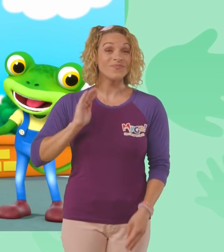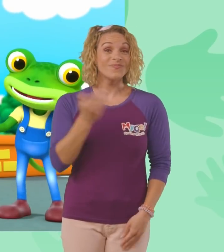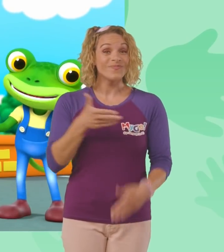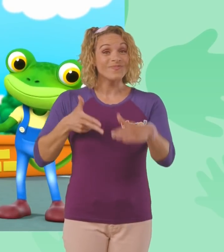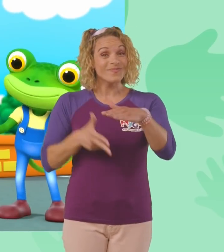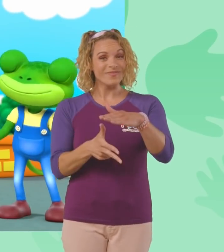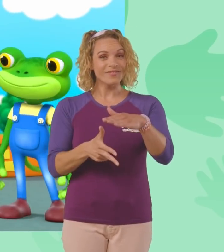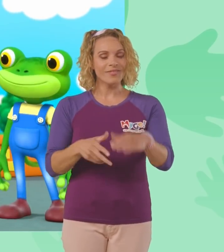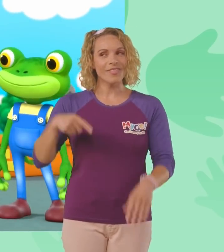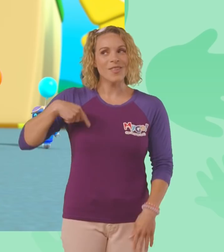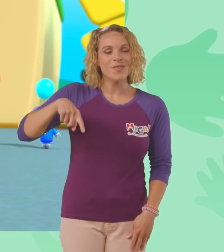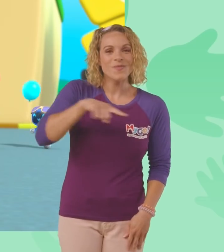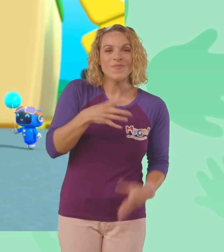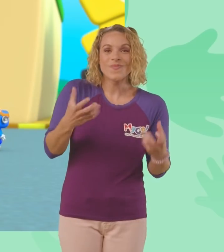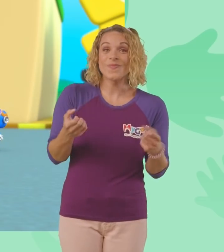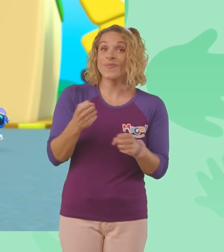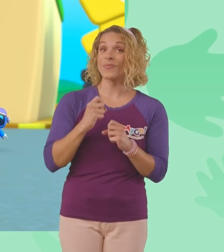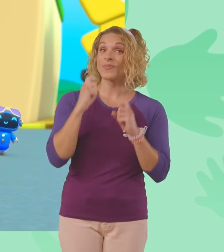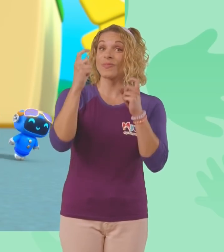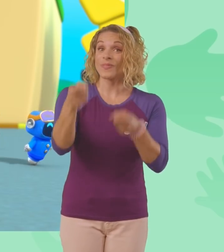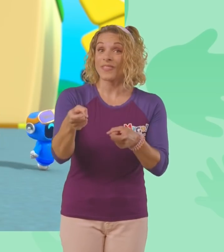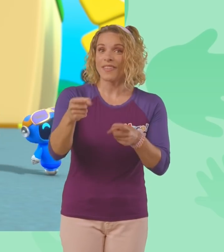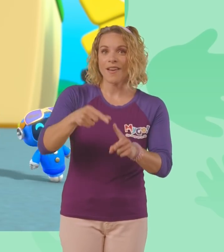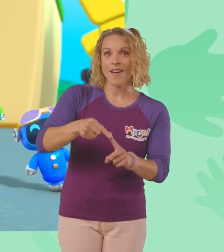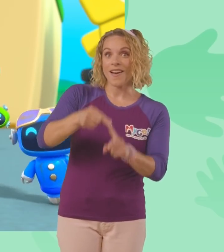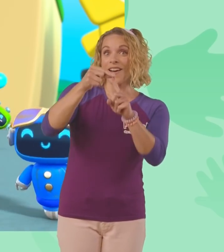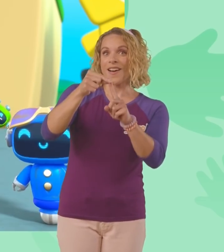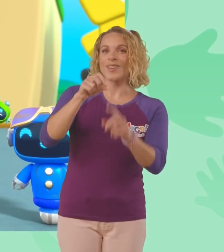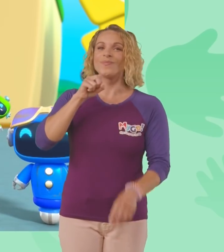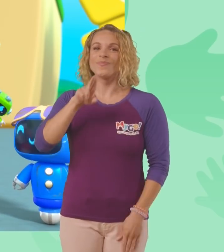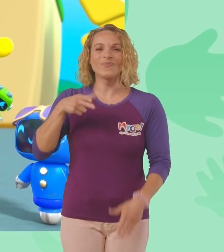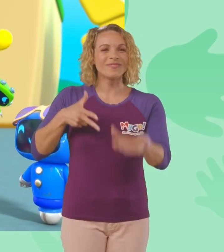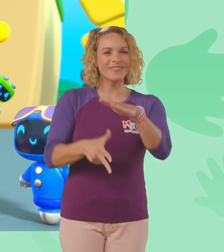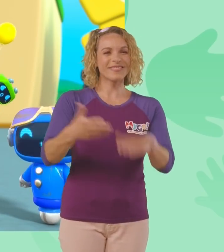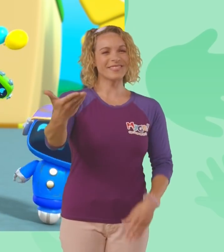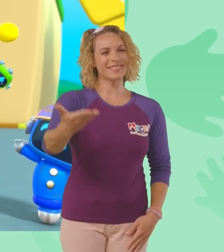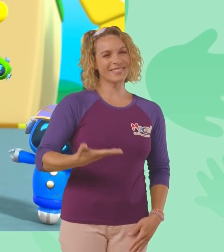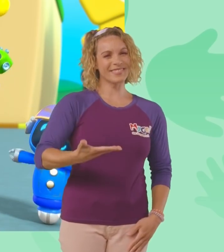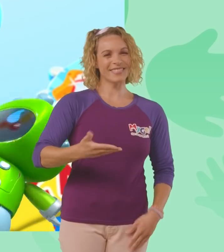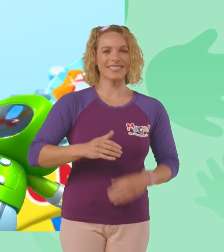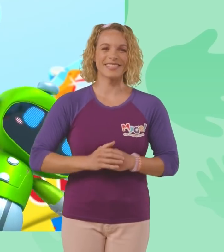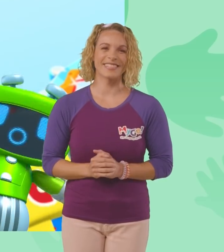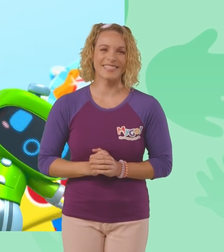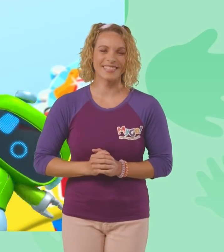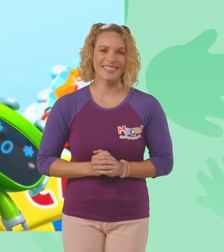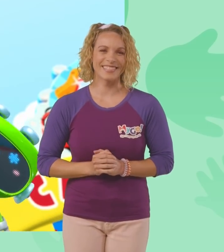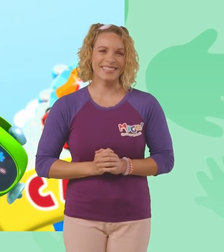our garage. So we want to give her an extra special Gecko's Garage welcome.